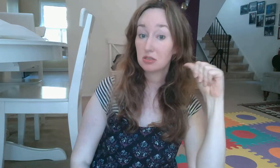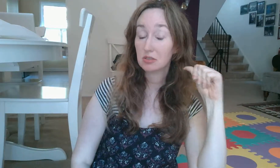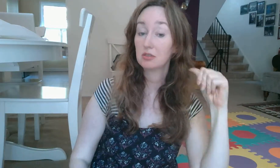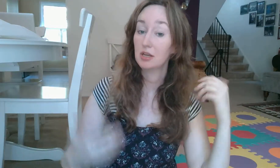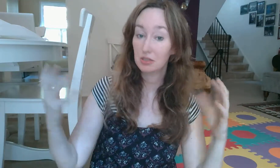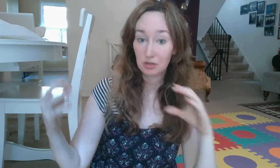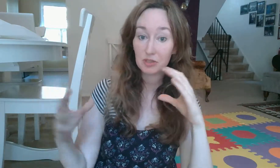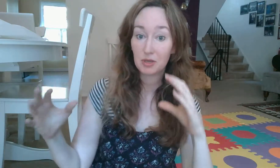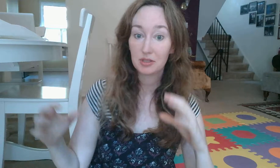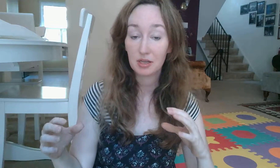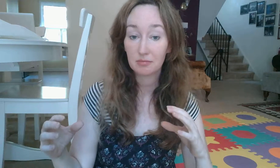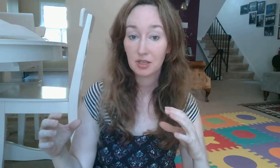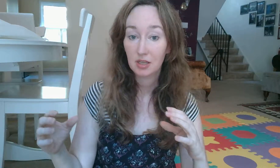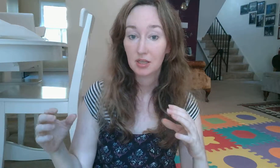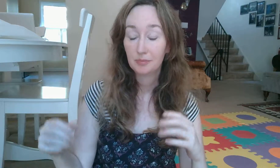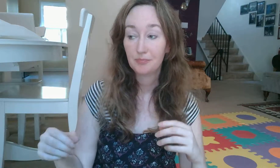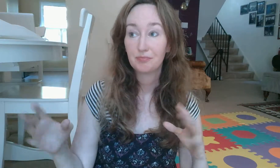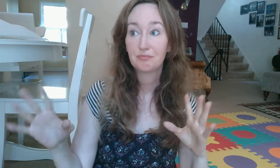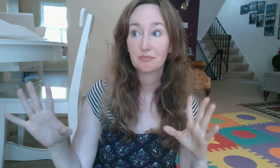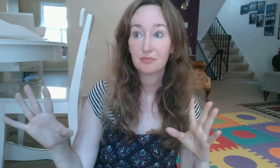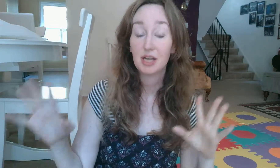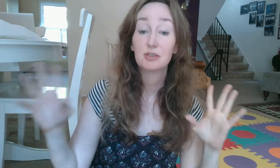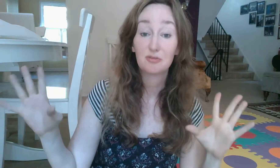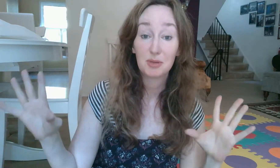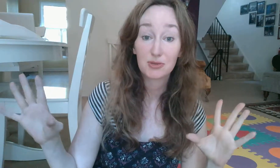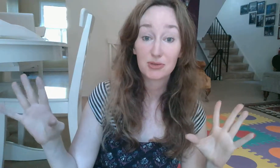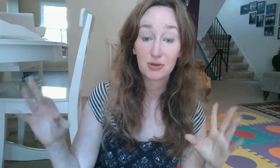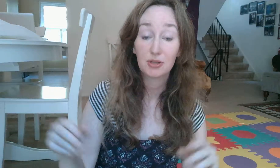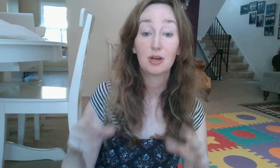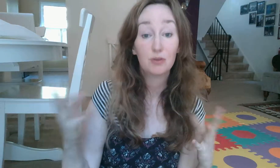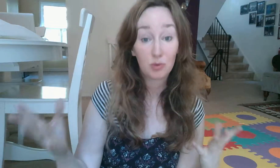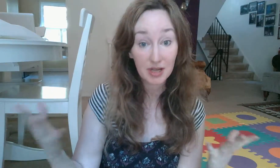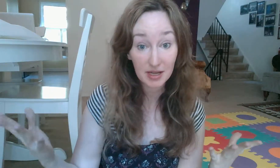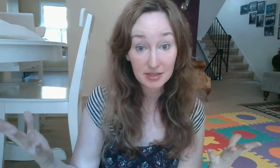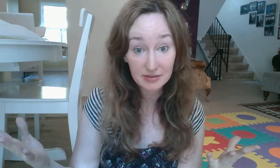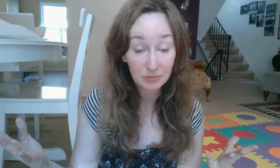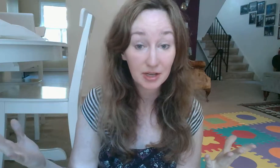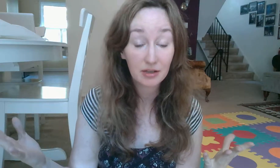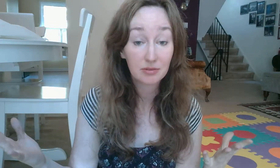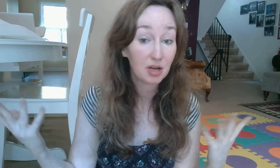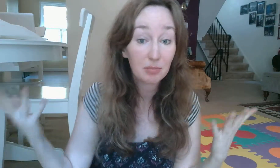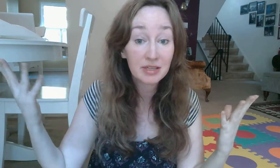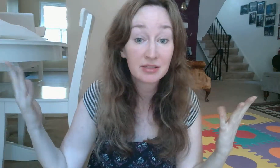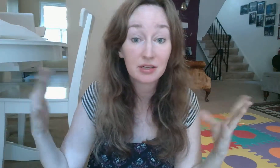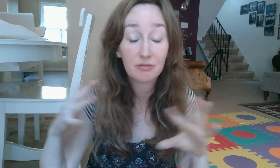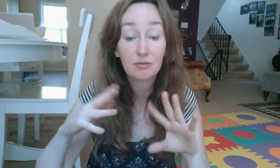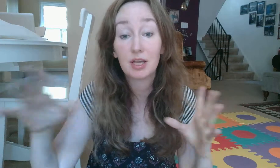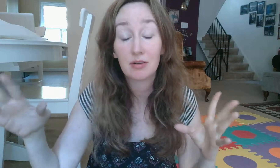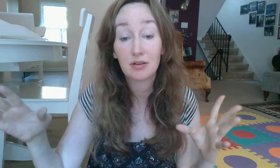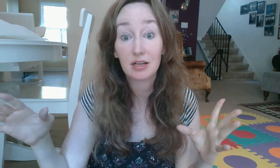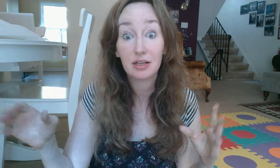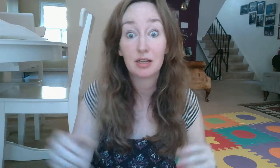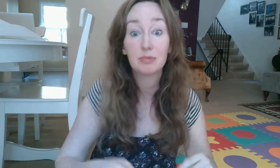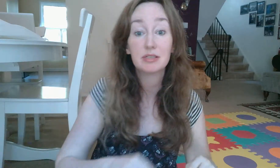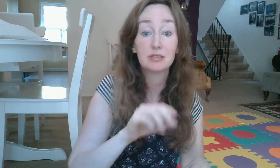aunt. And then you could spell the name. I should have mentioned this earlier. If you want to ask someone out in public, say you're walking around out at campus